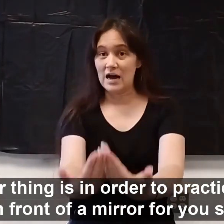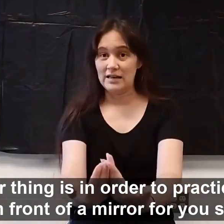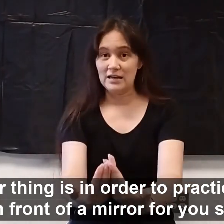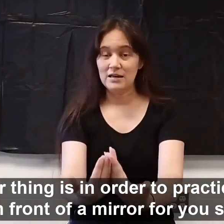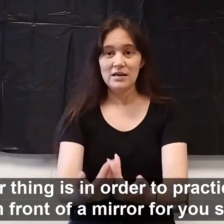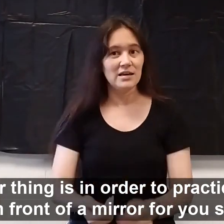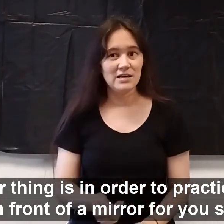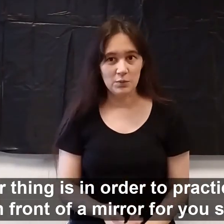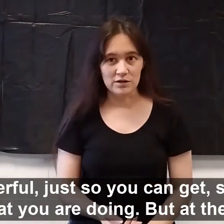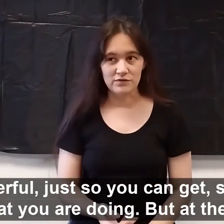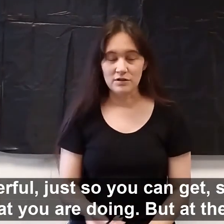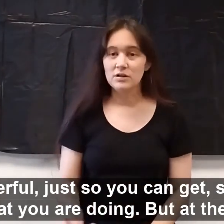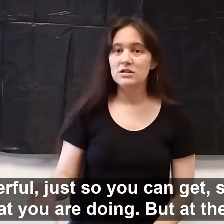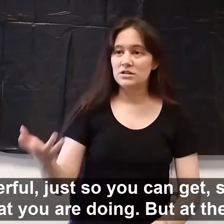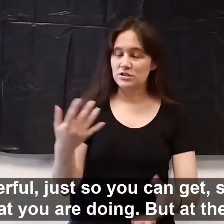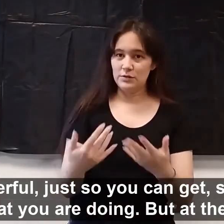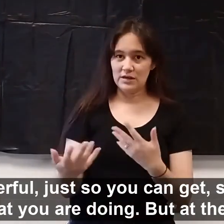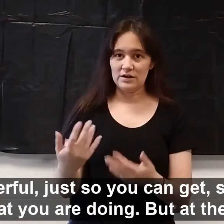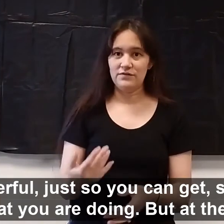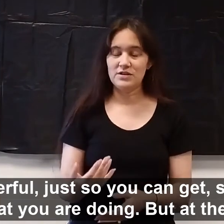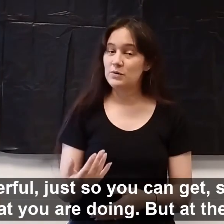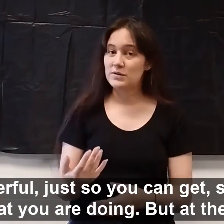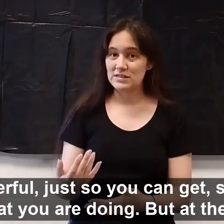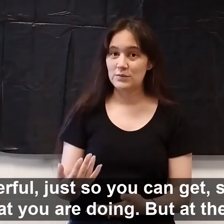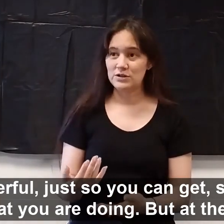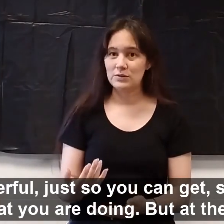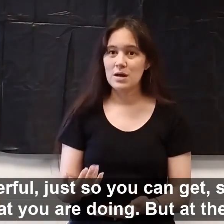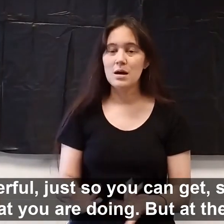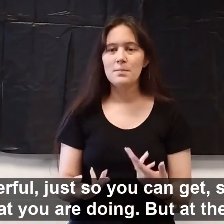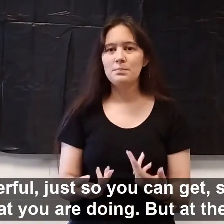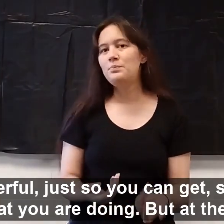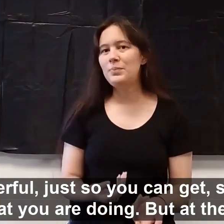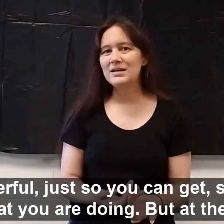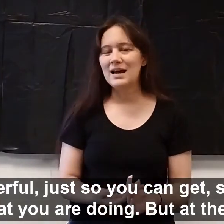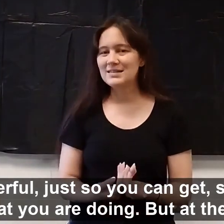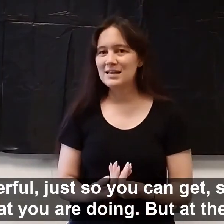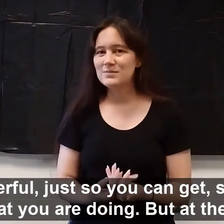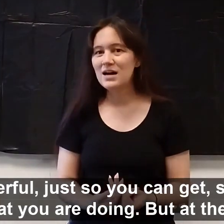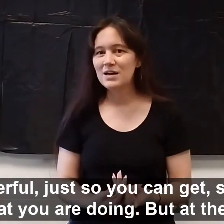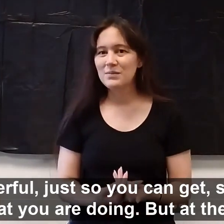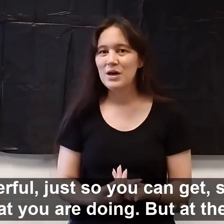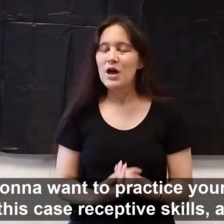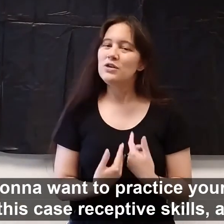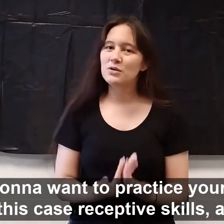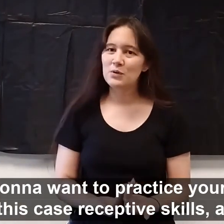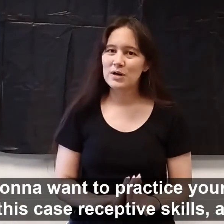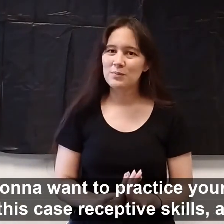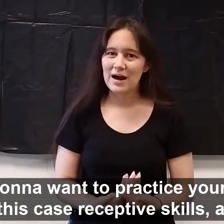signing is wonderful, just so you can see what you're doing. But at the same time, you're going to want to